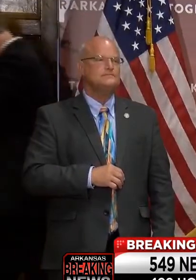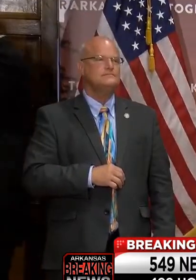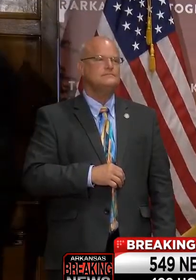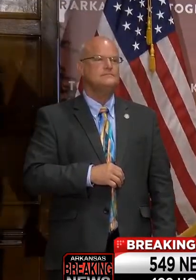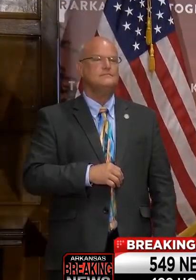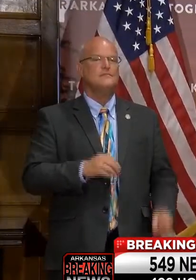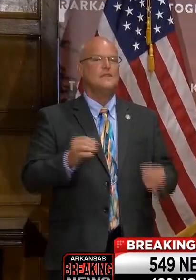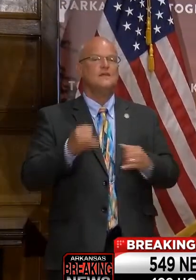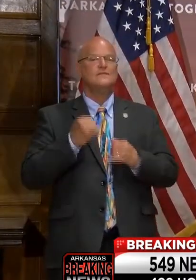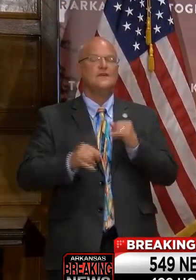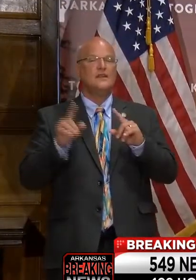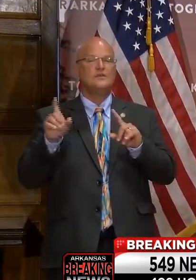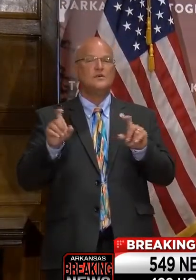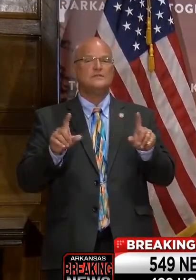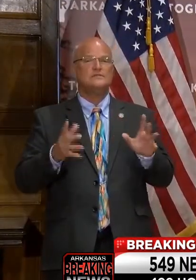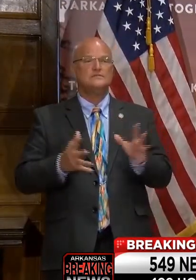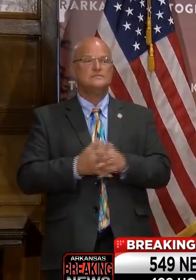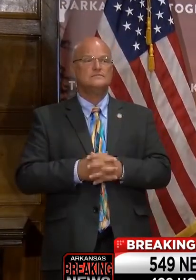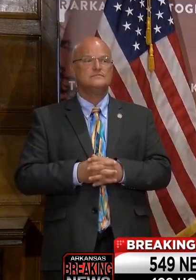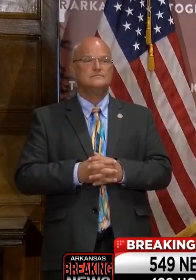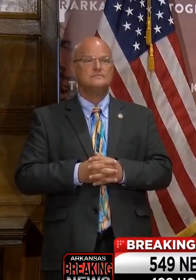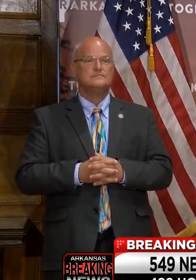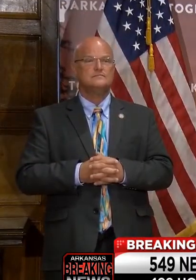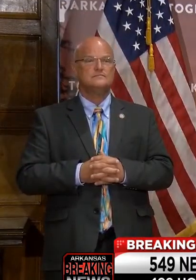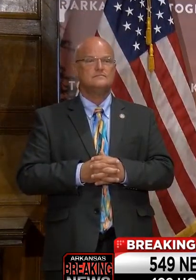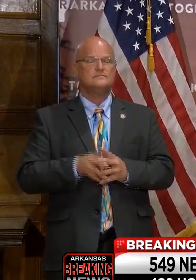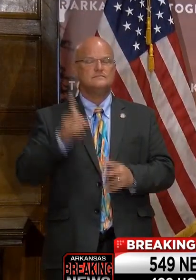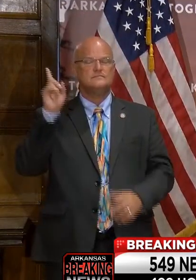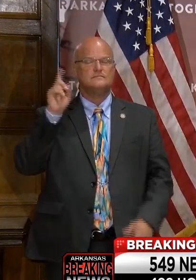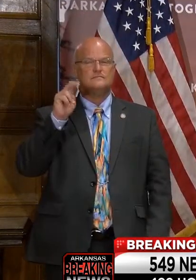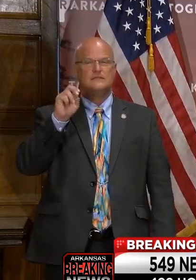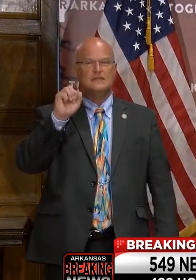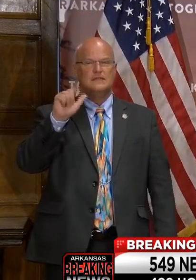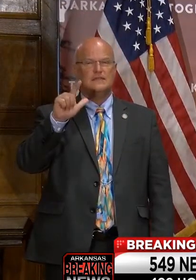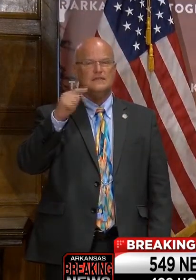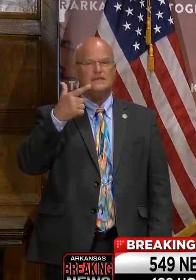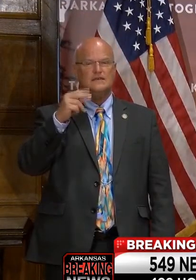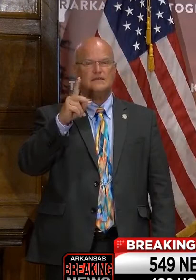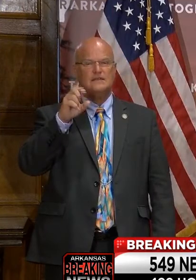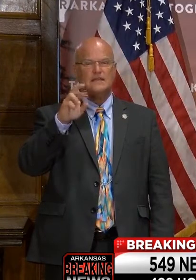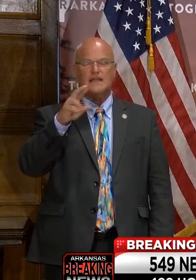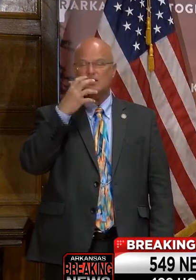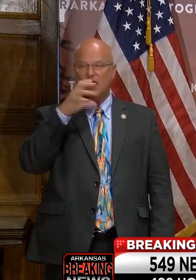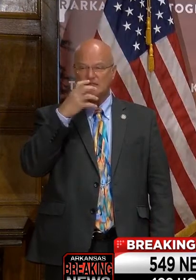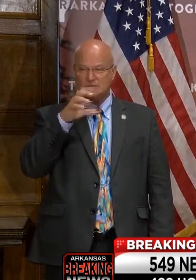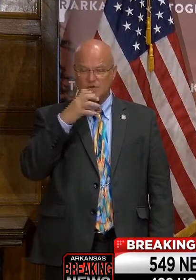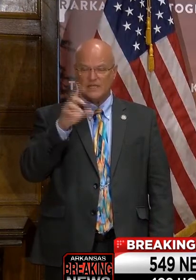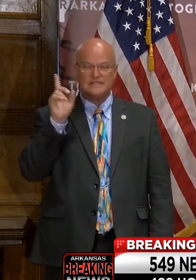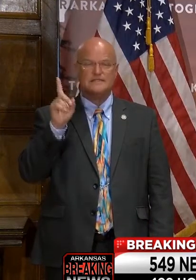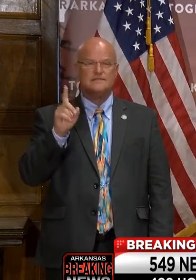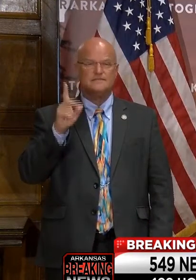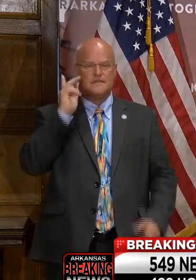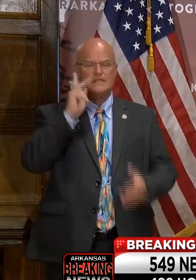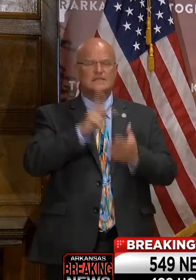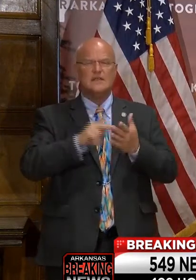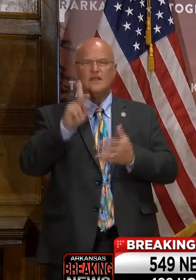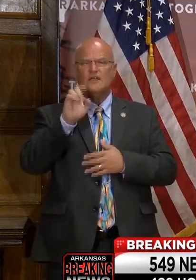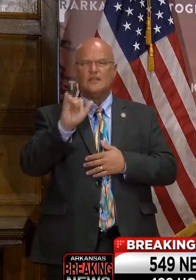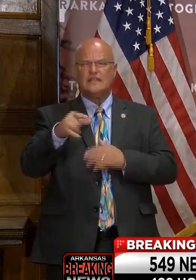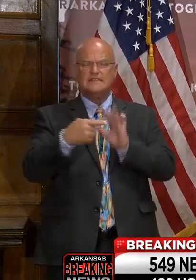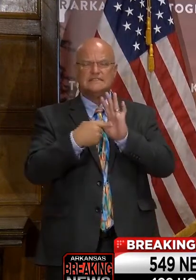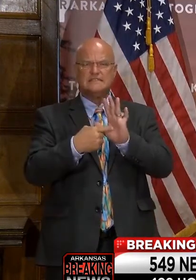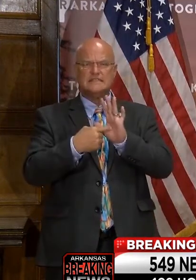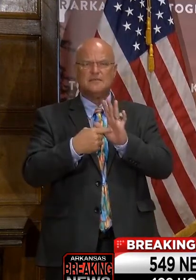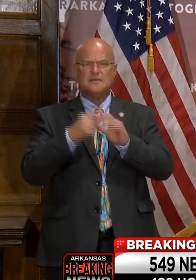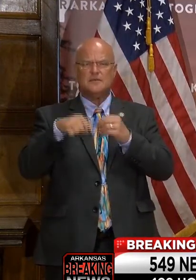Is there any final questions? Governor, good afternoon. It's Neil Gladner in Hot Springs. To Secretary Key's example